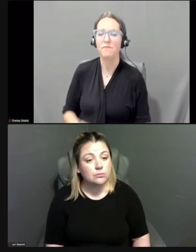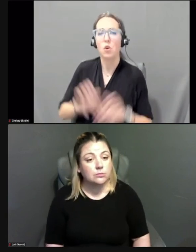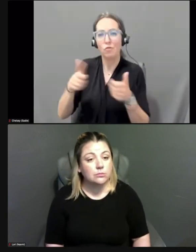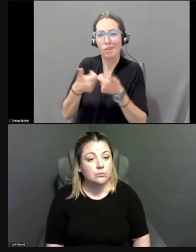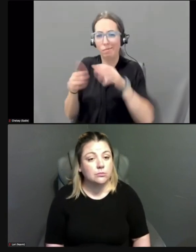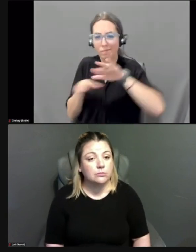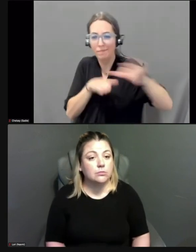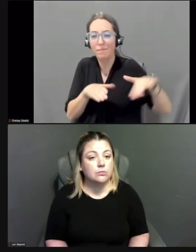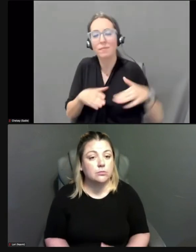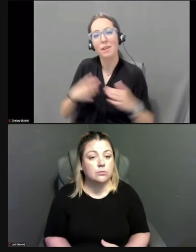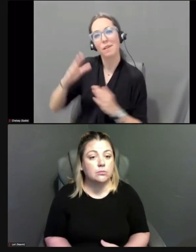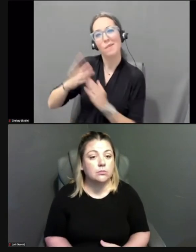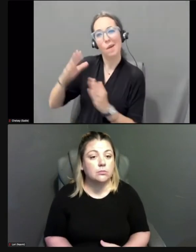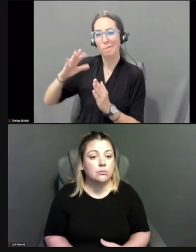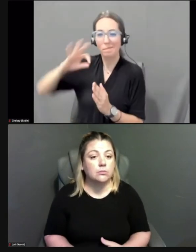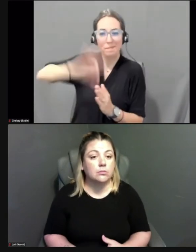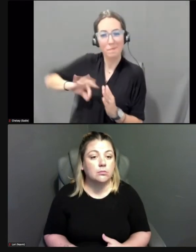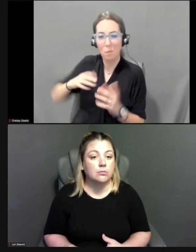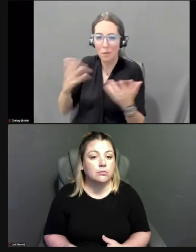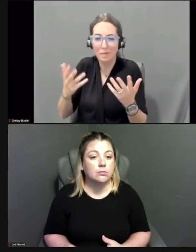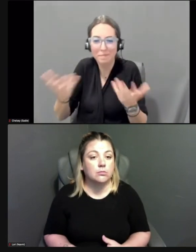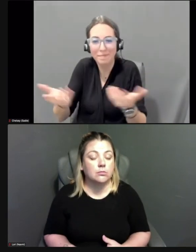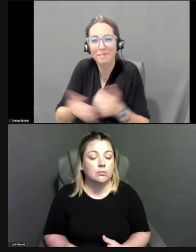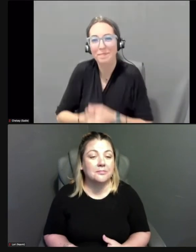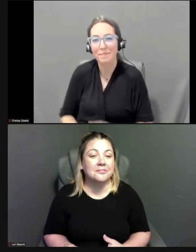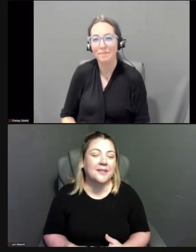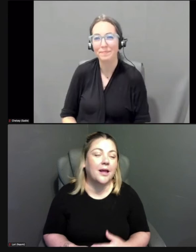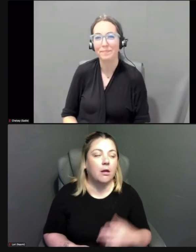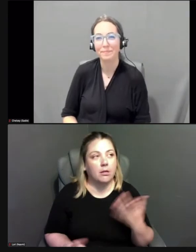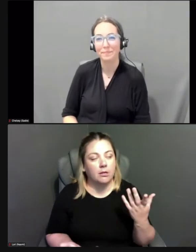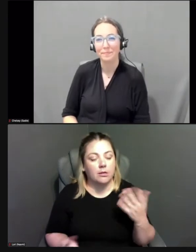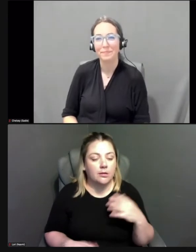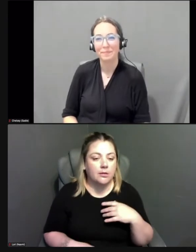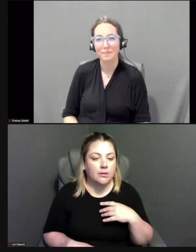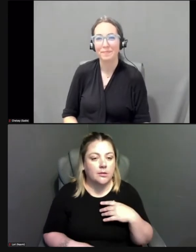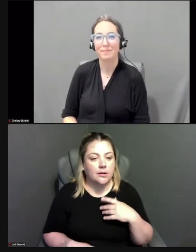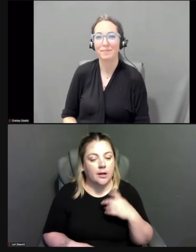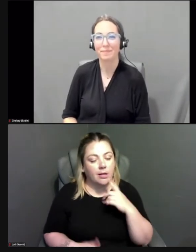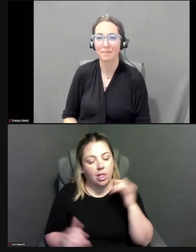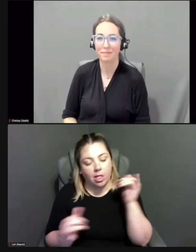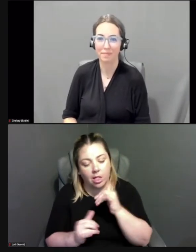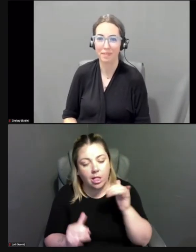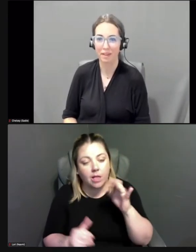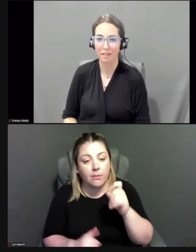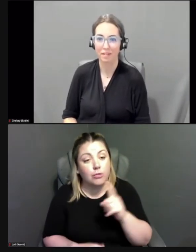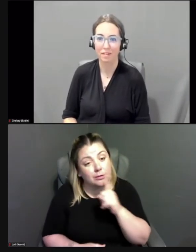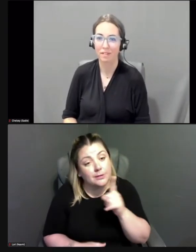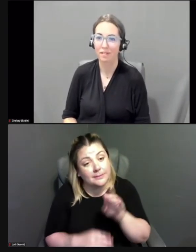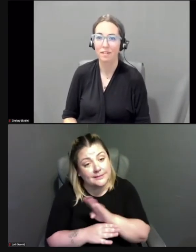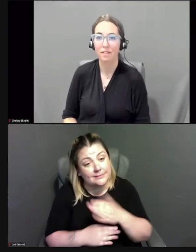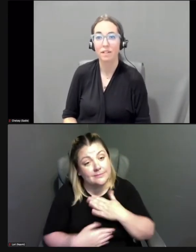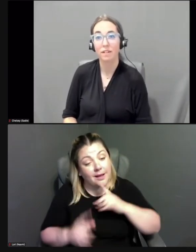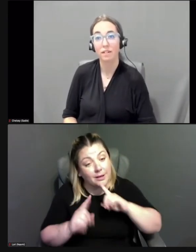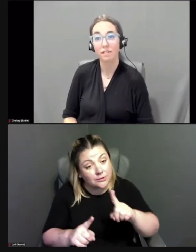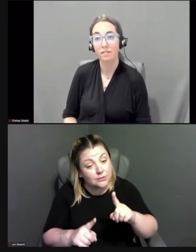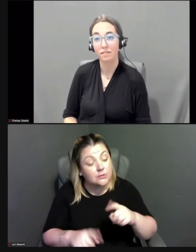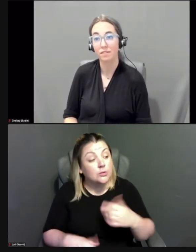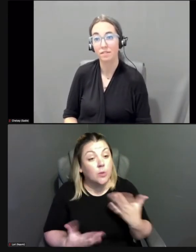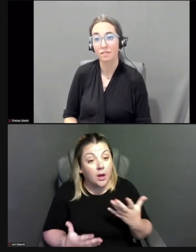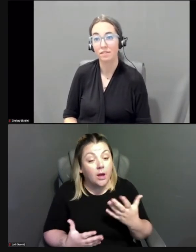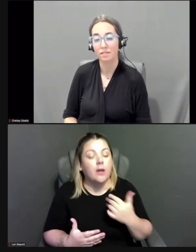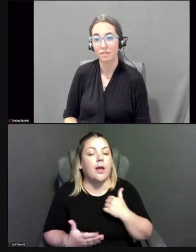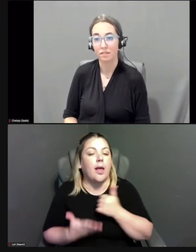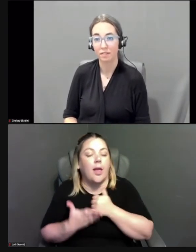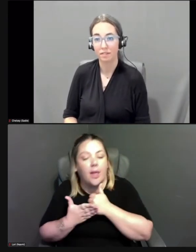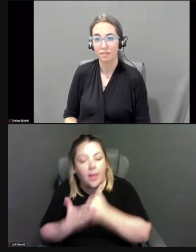is going to be the most cheesy answer, but it's still totally true. But helping other people. Obviously, I definitely mean my clients